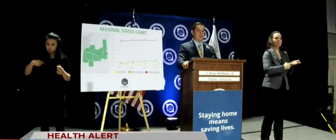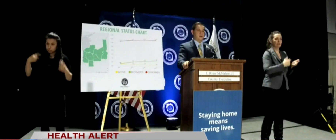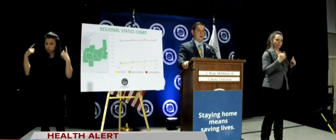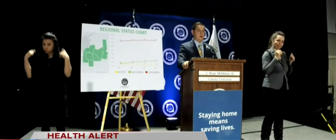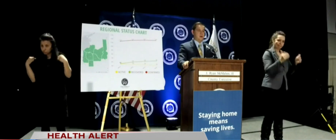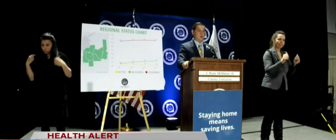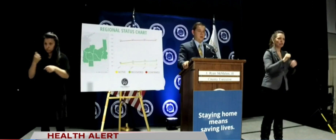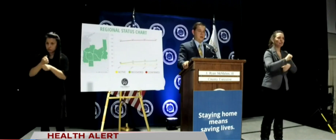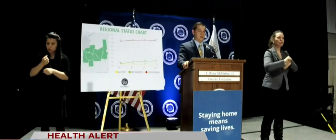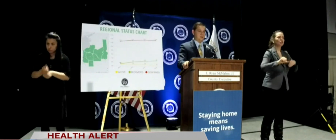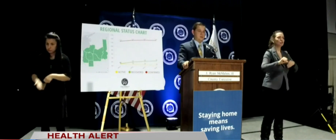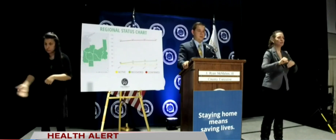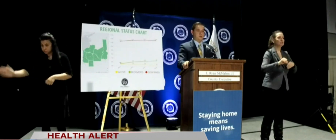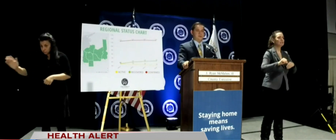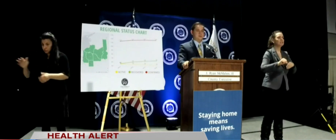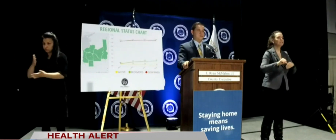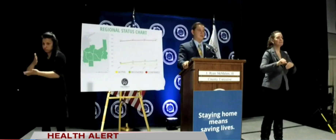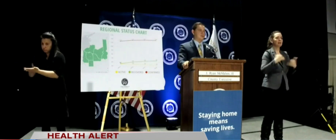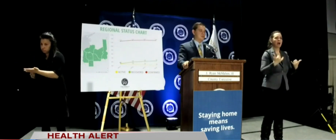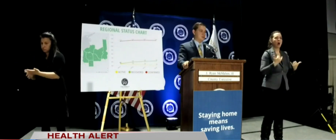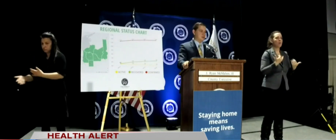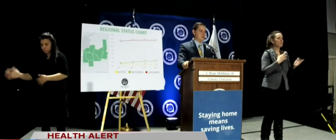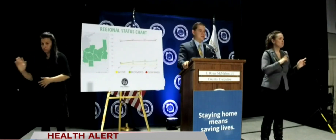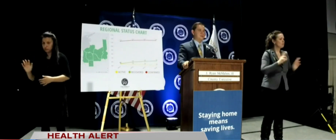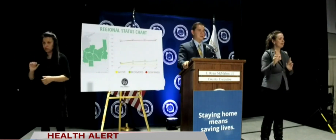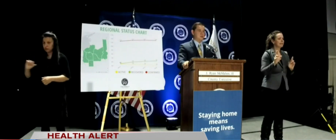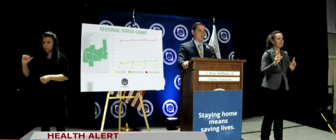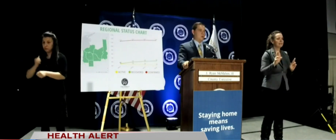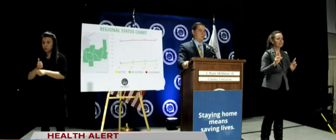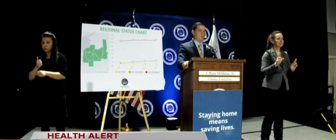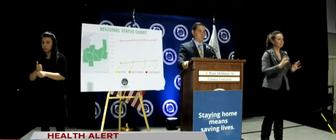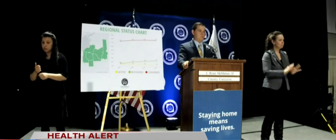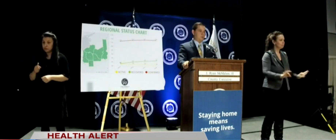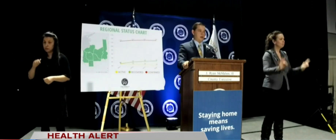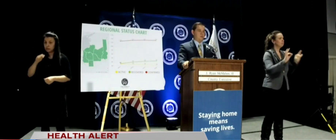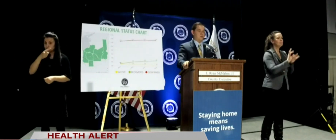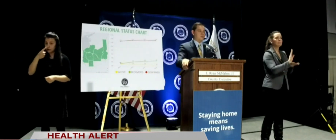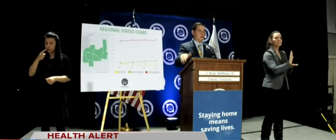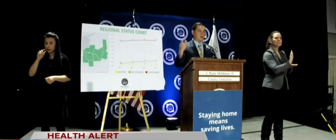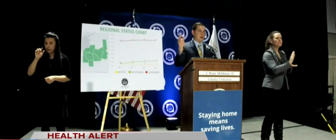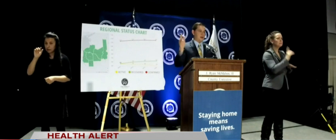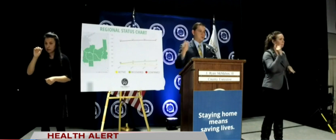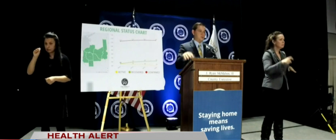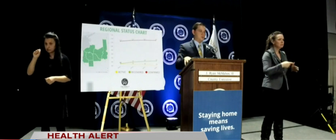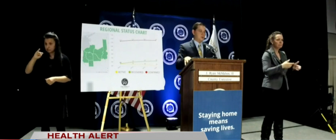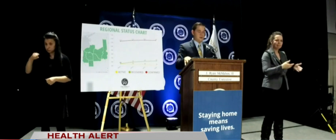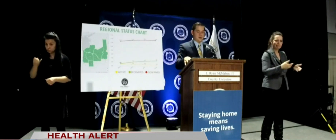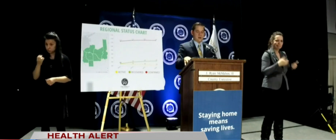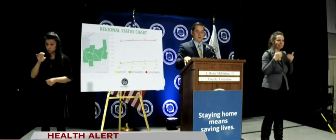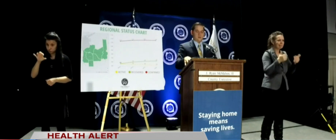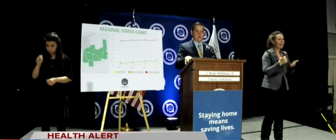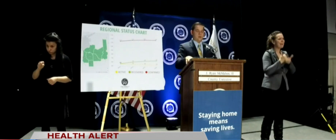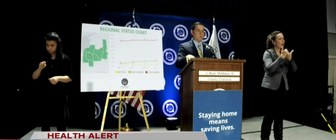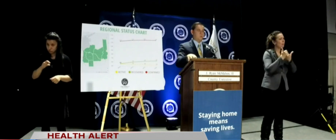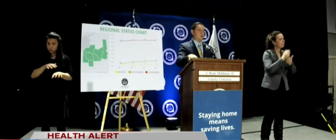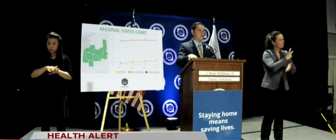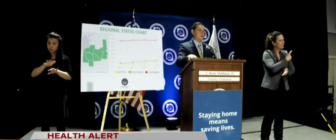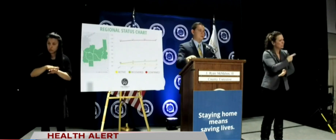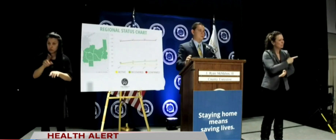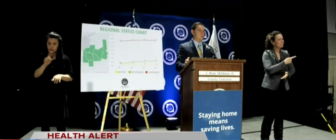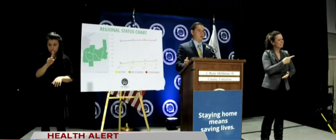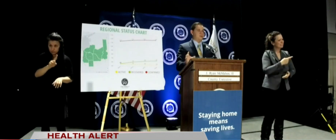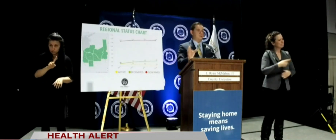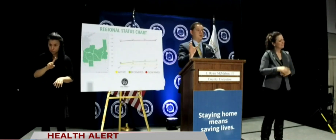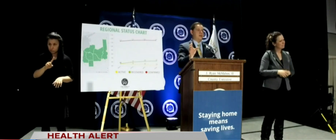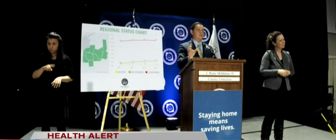trained, and St. Joe's has an infectious disease control platform, just like our other hospitals. There's no better place